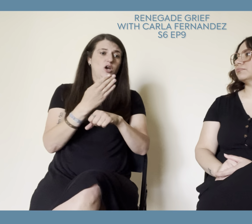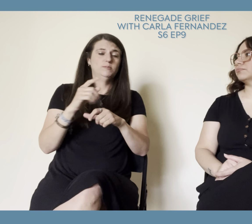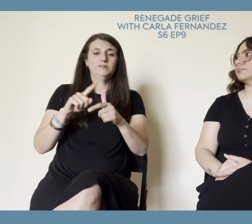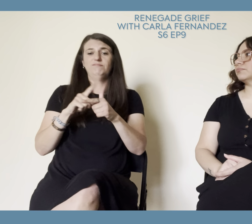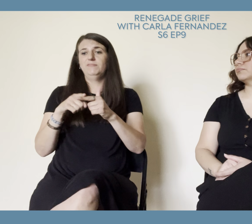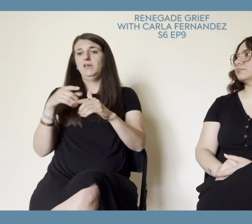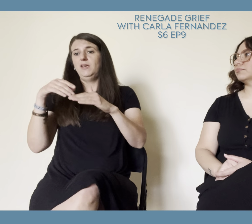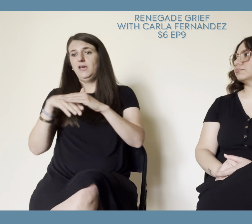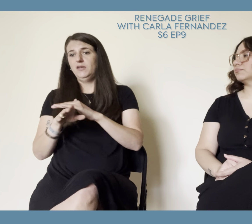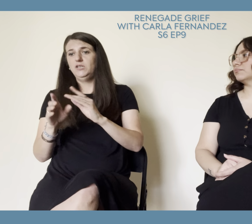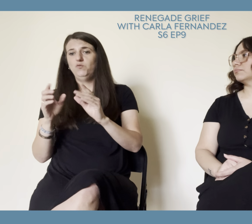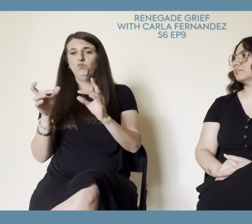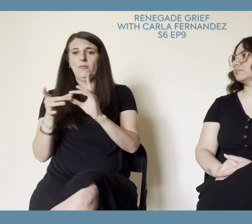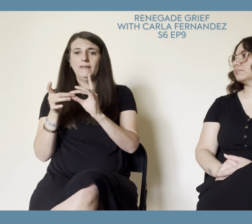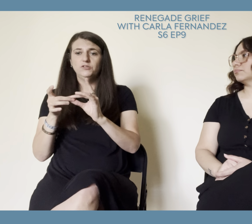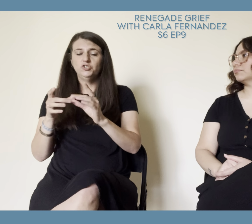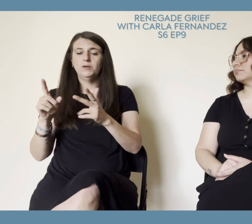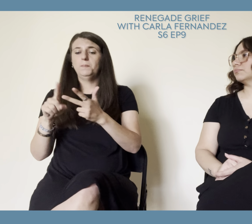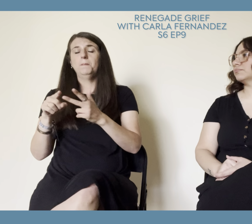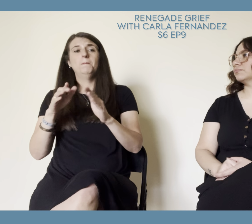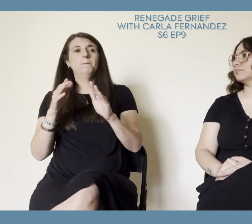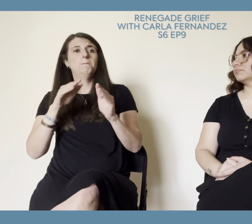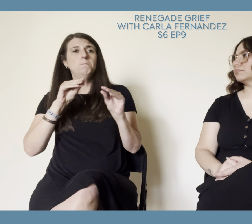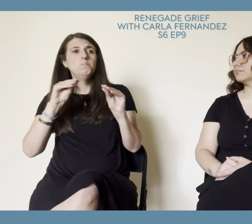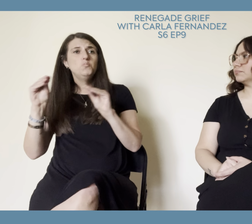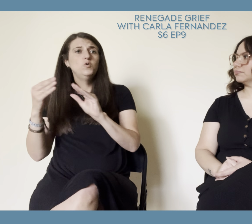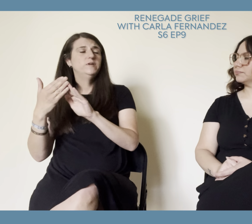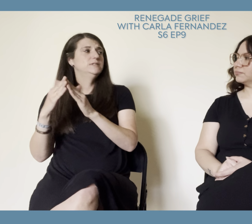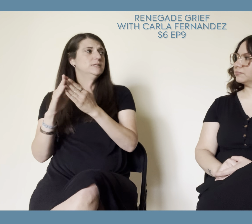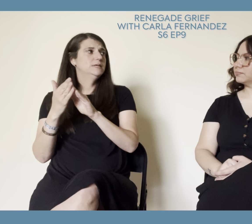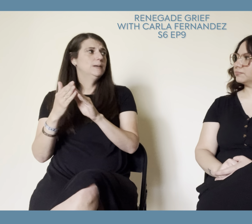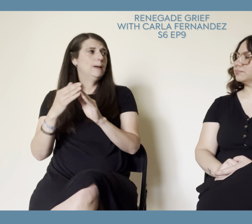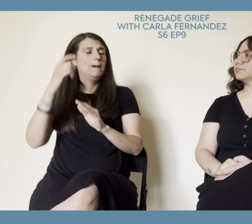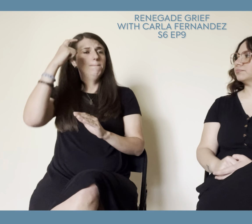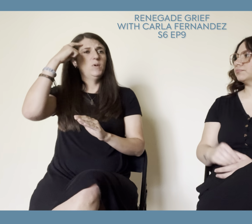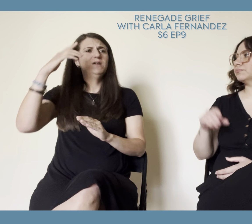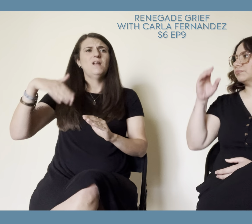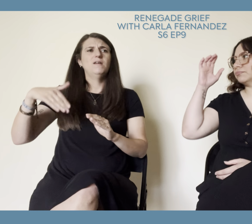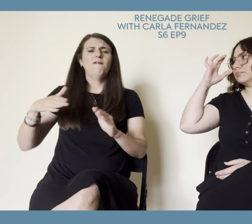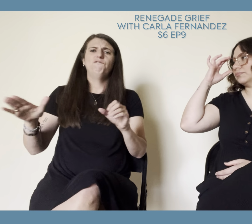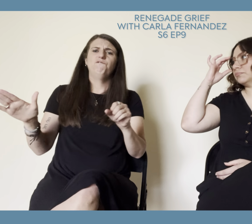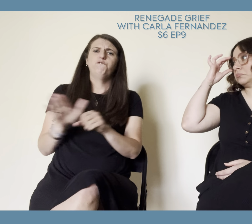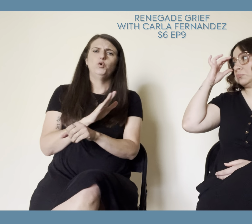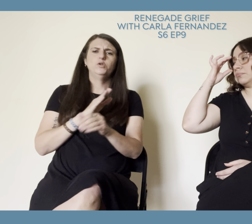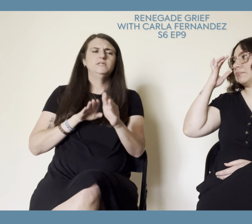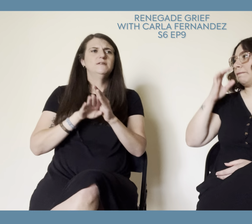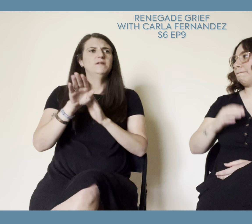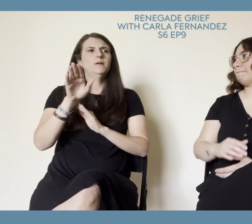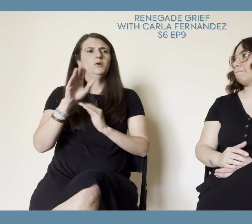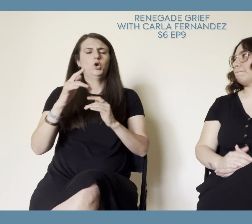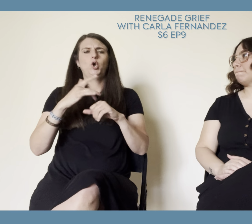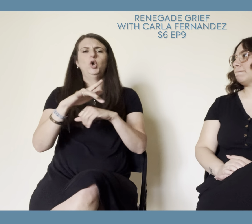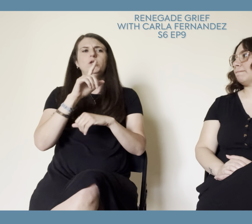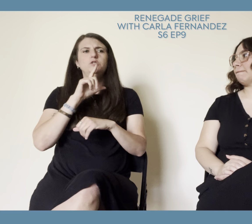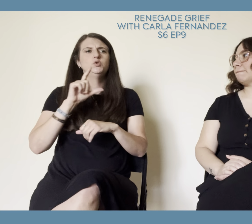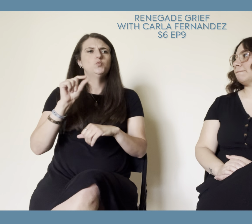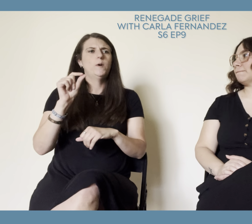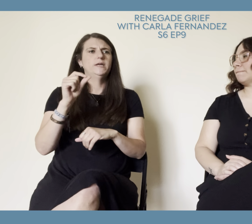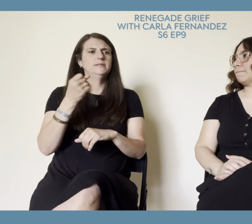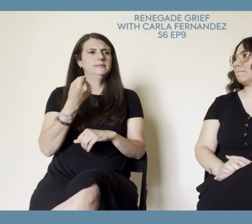moving cities or kind of in this brain not yet fully developed, early 20-something, but living on your own, trying to figure out how to